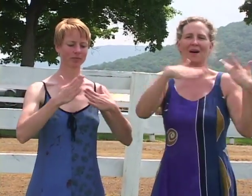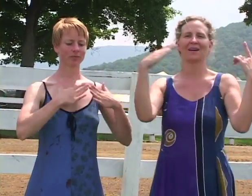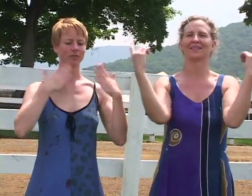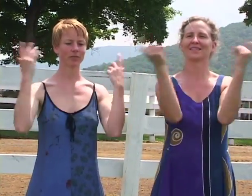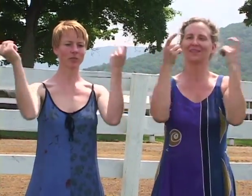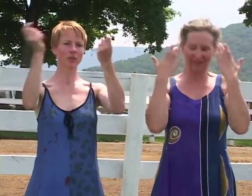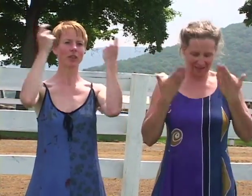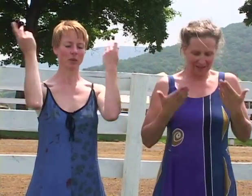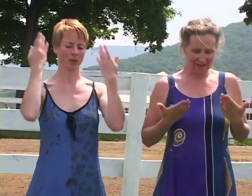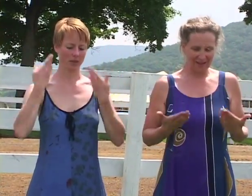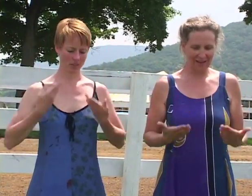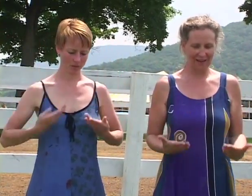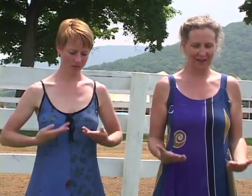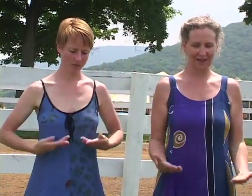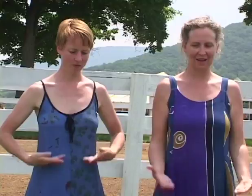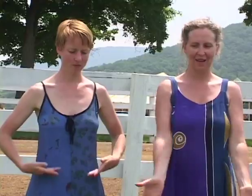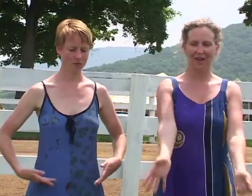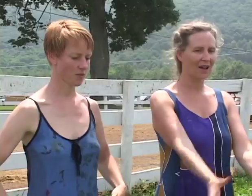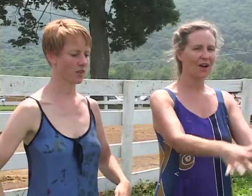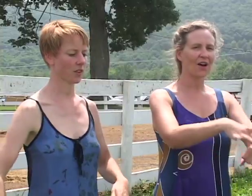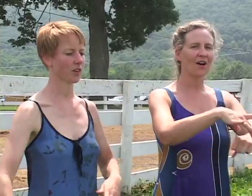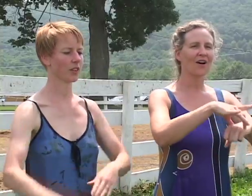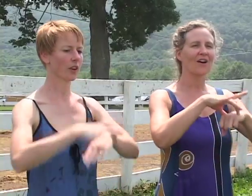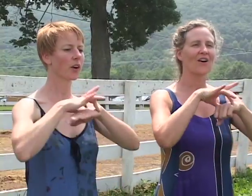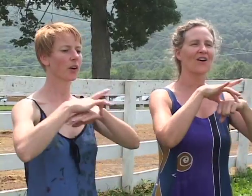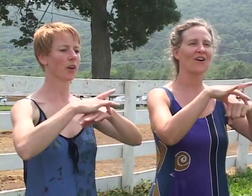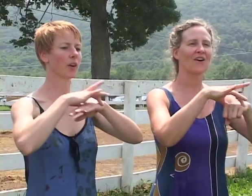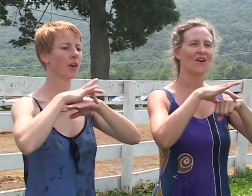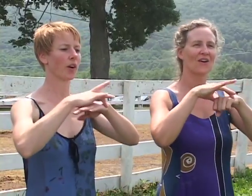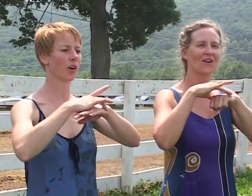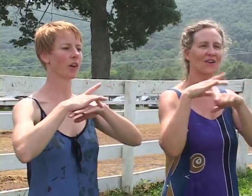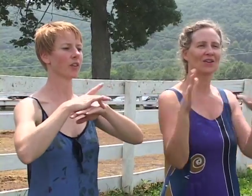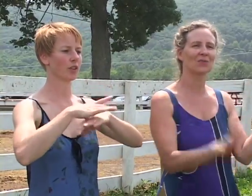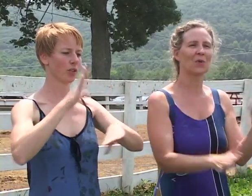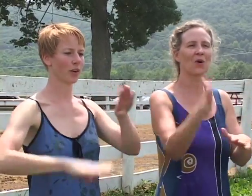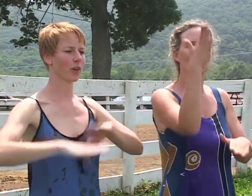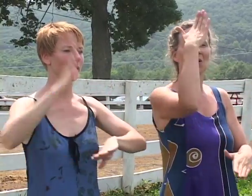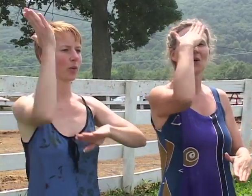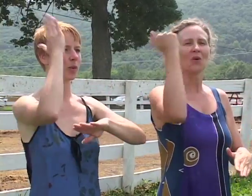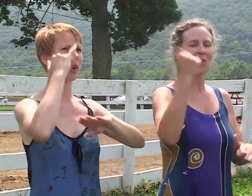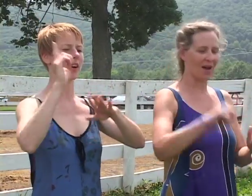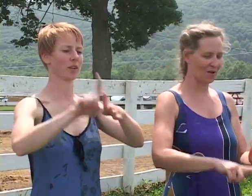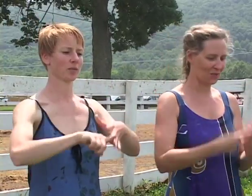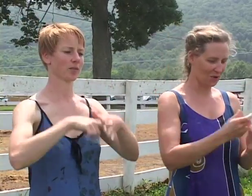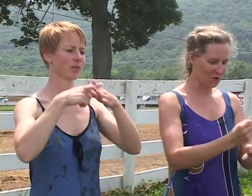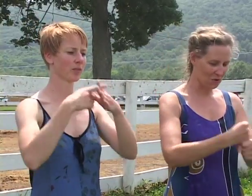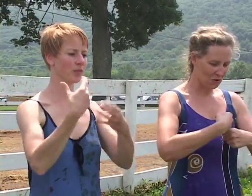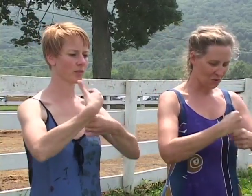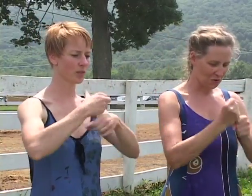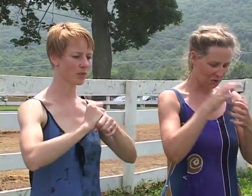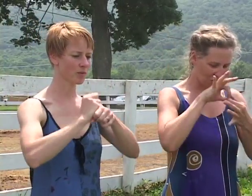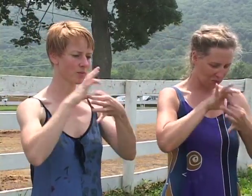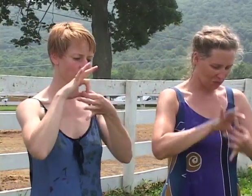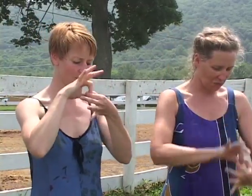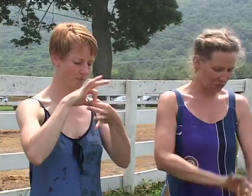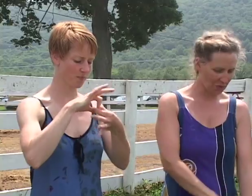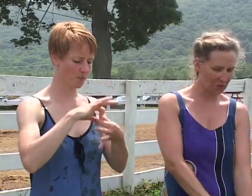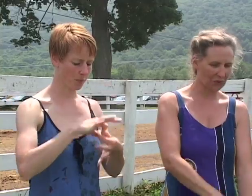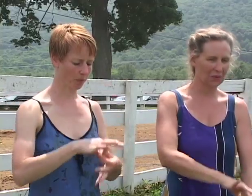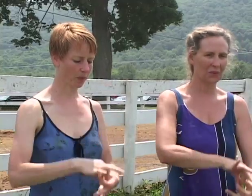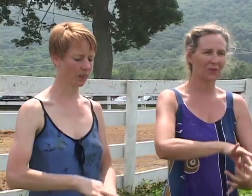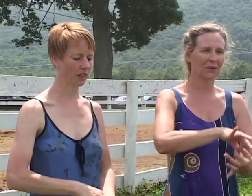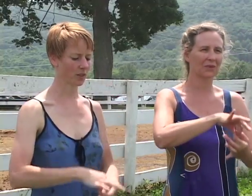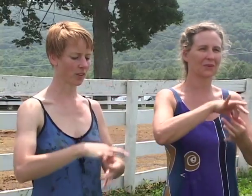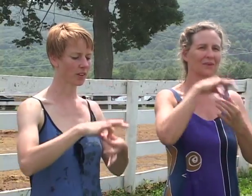all your worth, and drum for Earth, your truest mother, and drum each